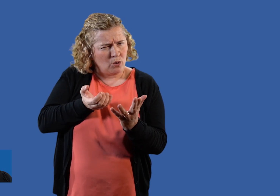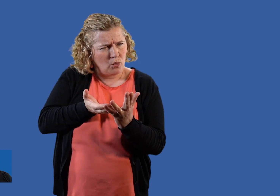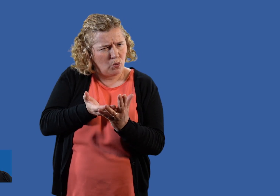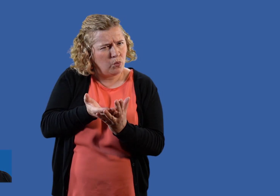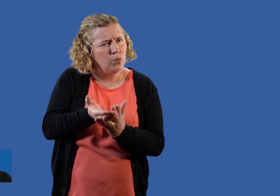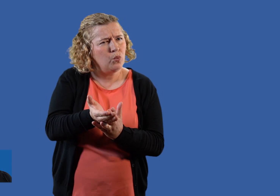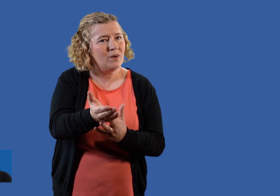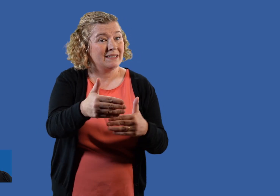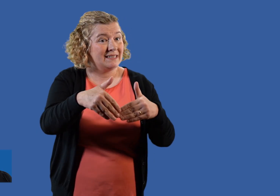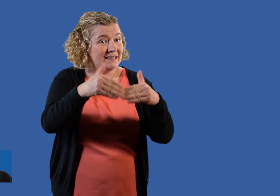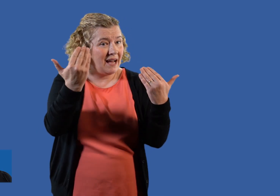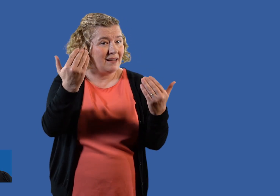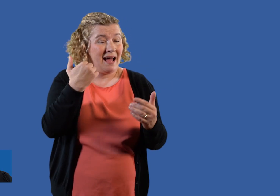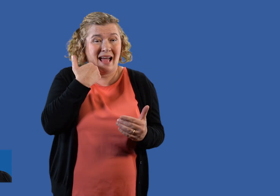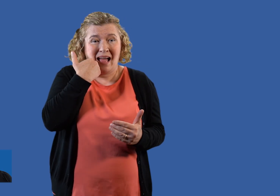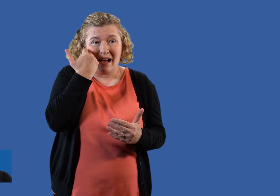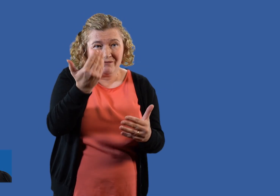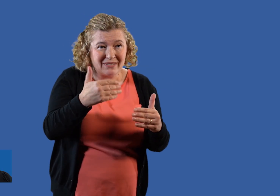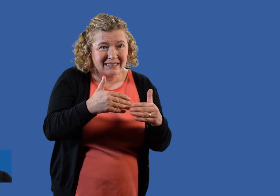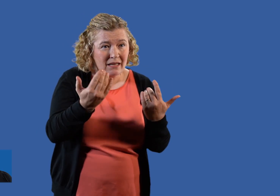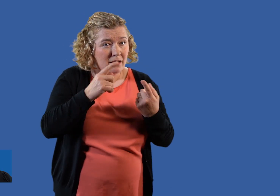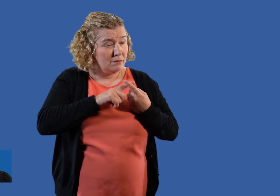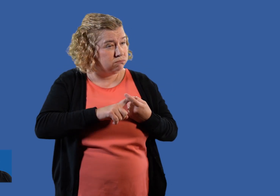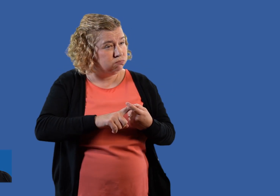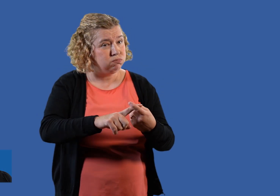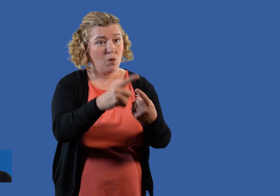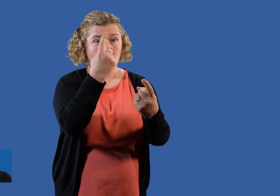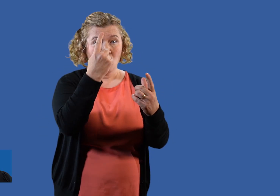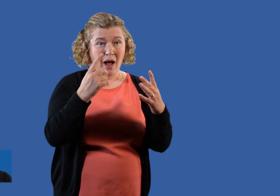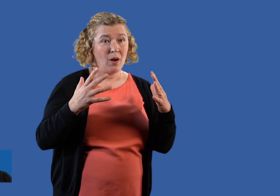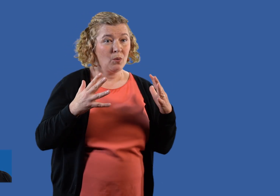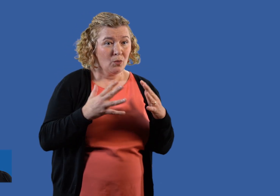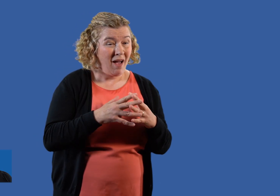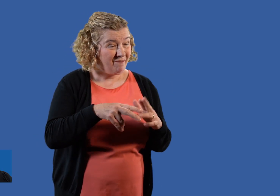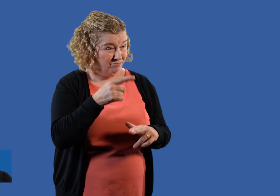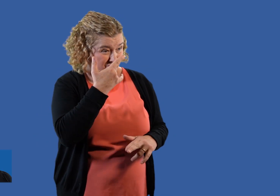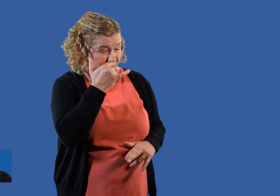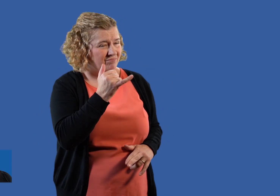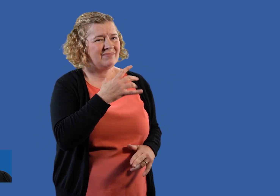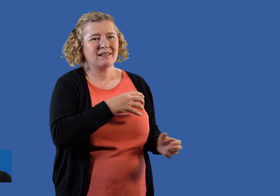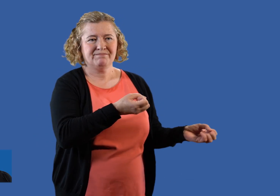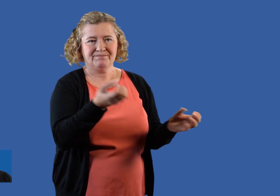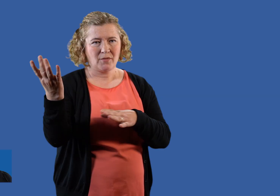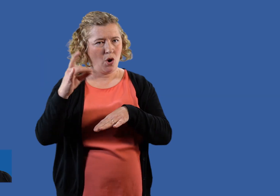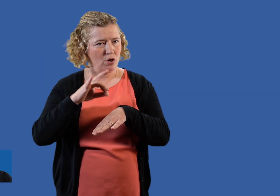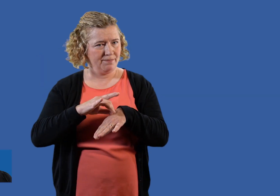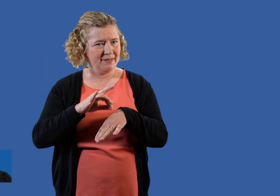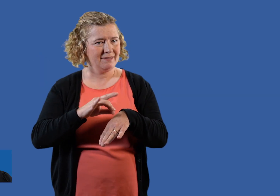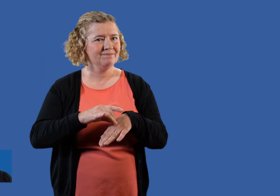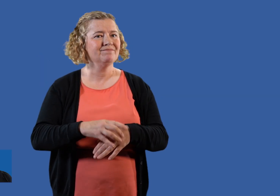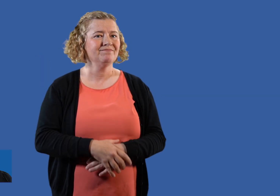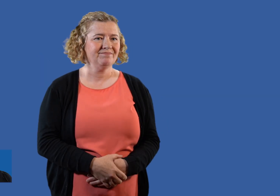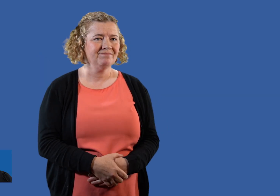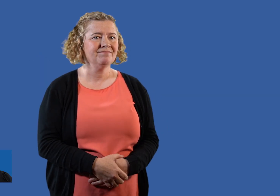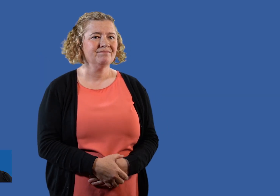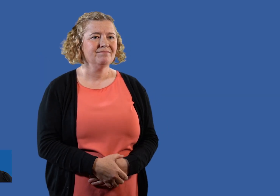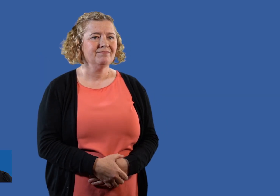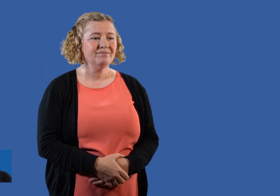be present every day, nearly every day during the episode, and at least 1 a week. And to be so extreme, the person needs immediate hospital